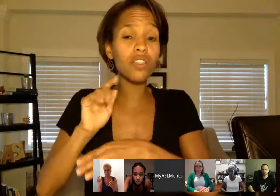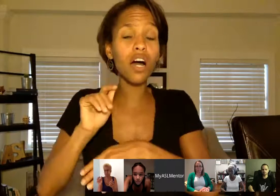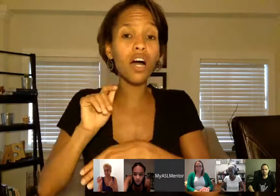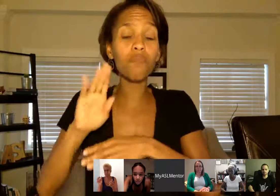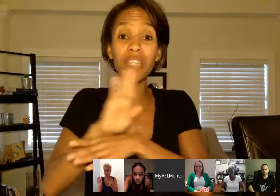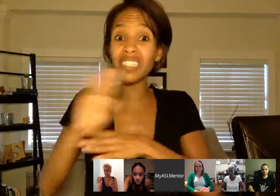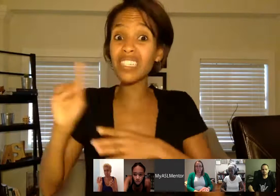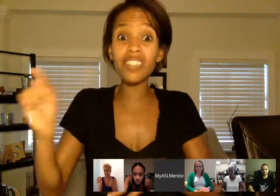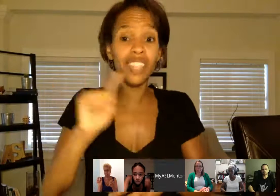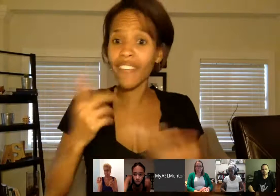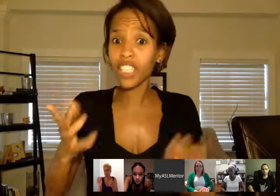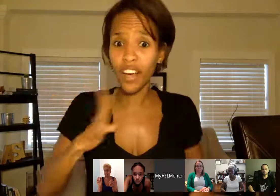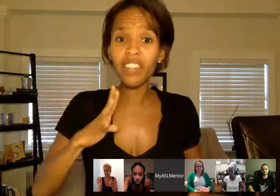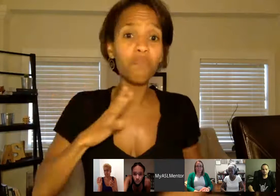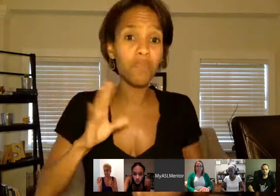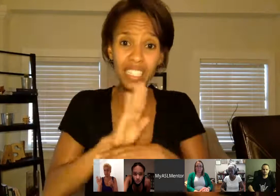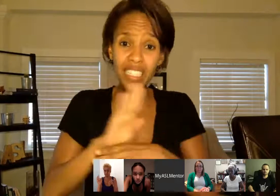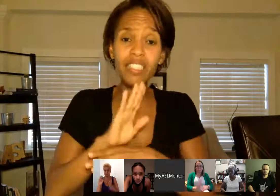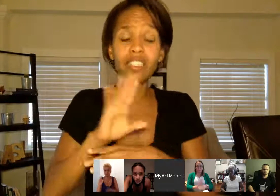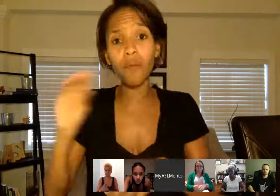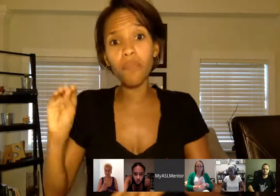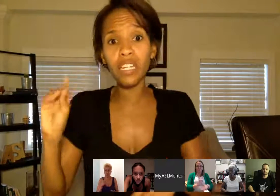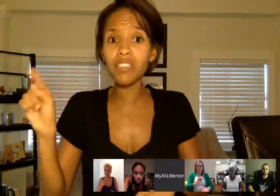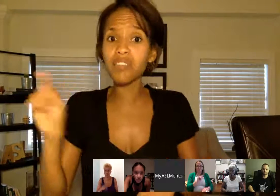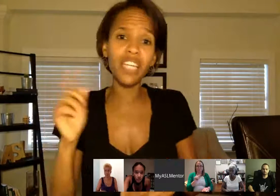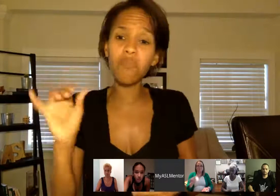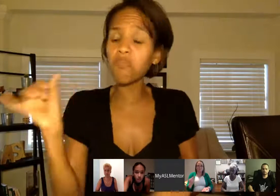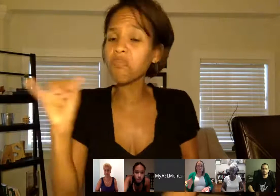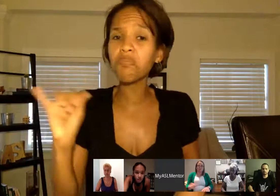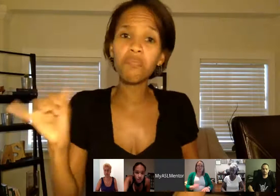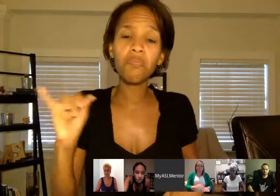Business, businesses, yeah, that's fine. Businesses,